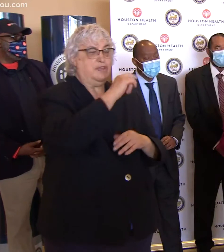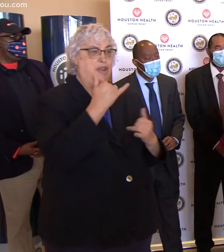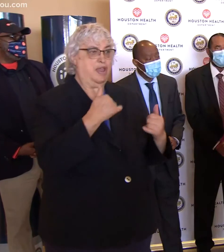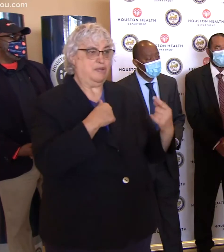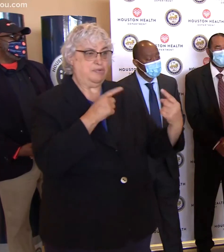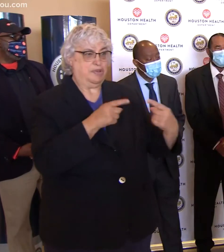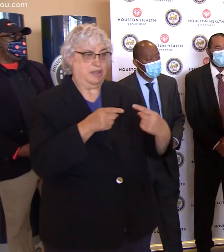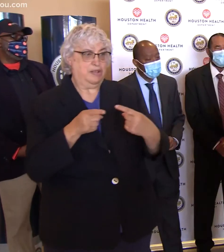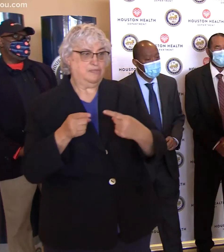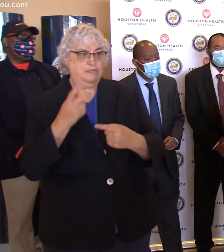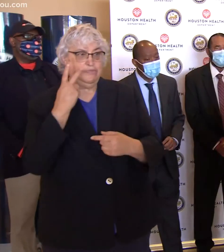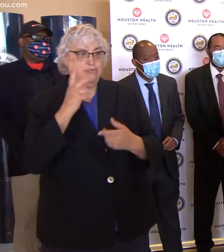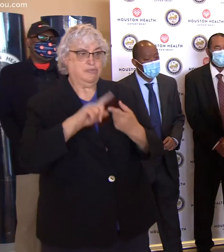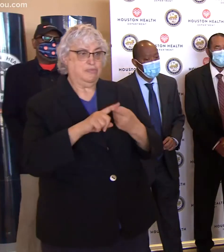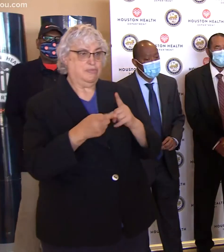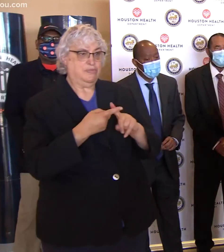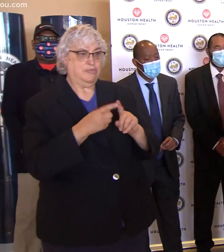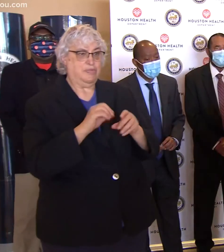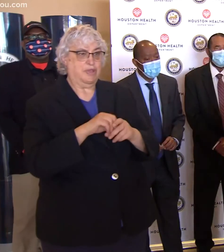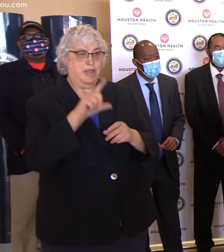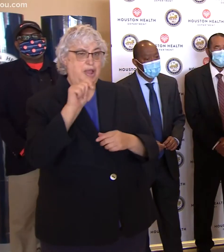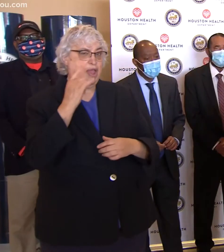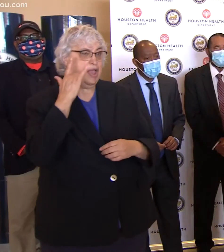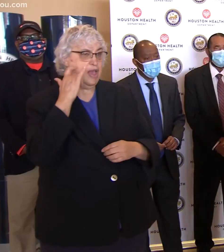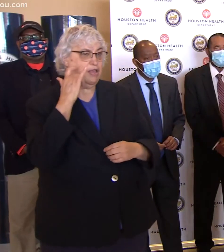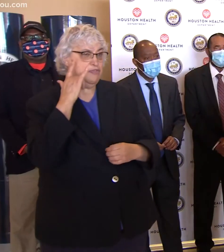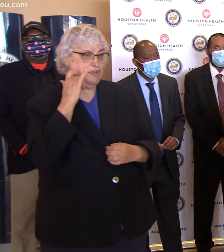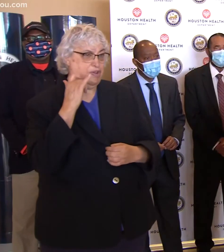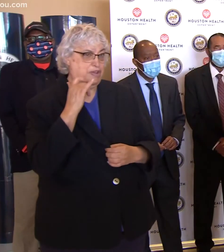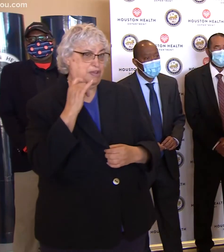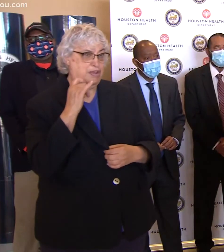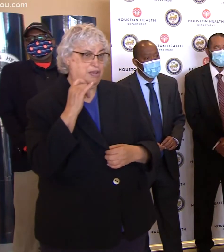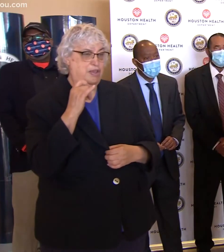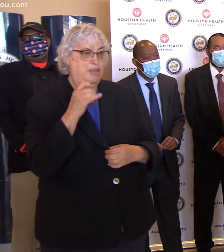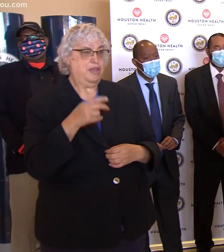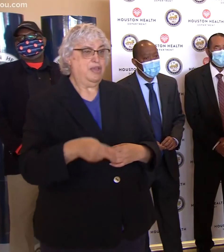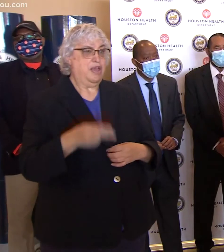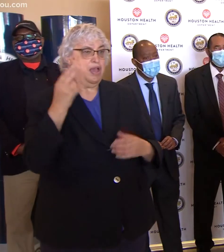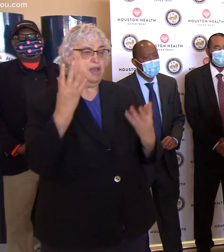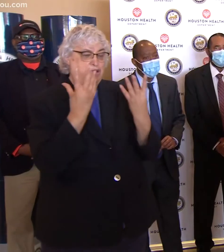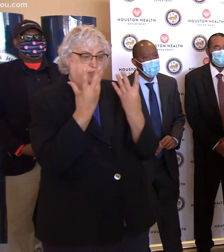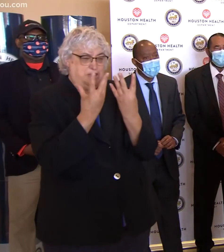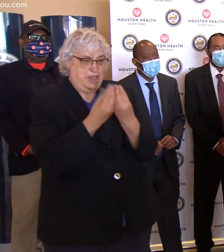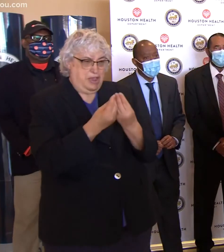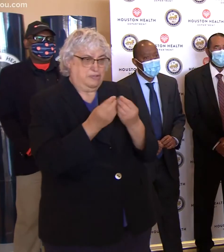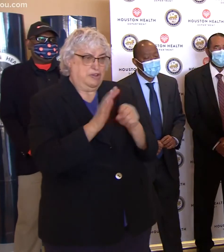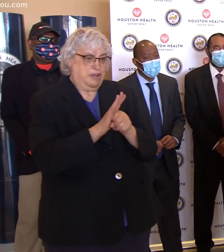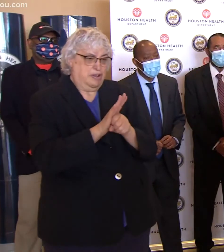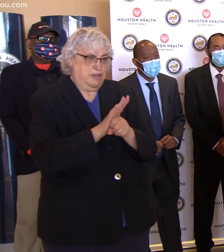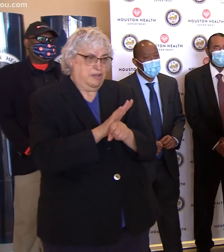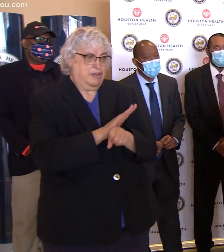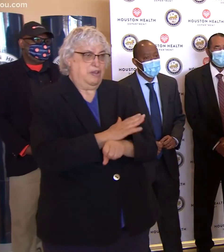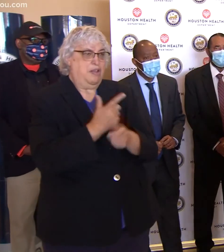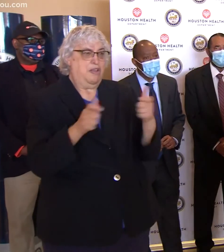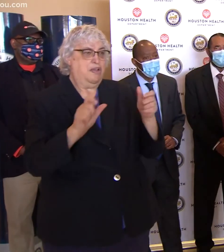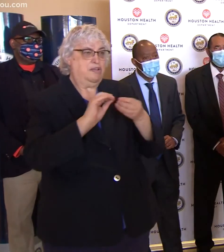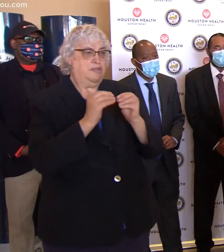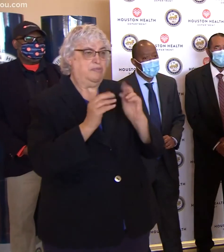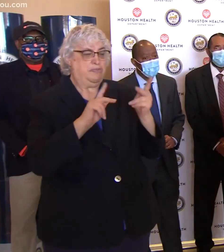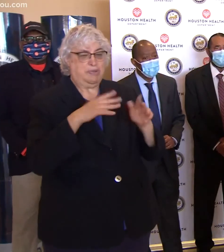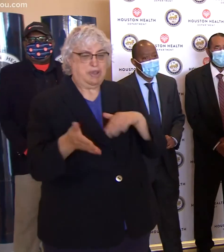with. Look to our friends in Los Angeles, where they are highly saturated. They have large numbers of